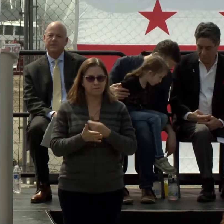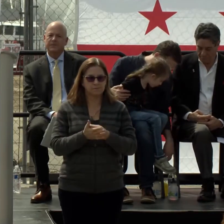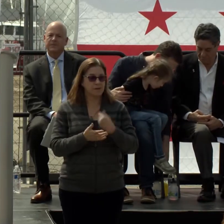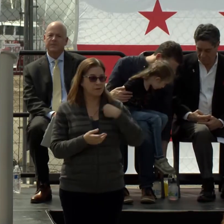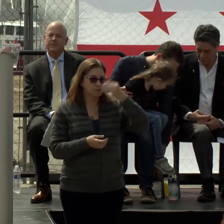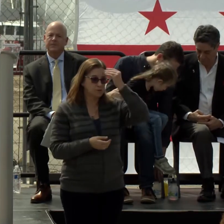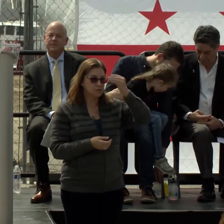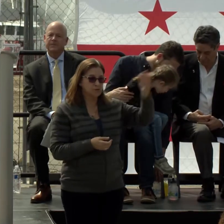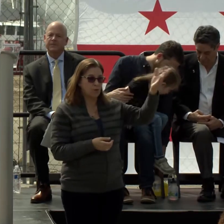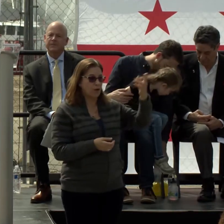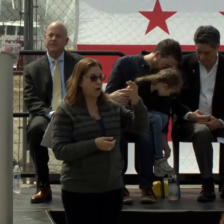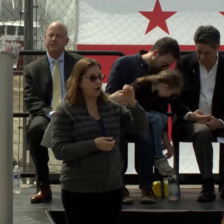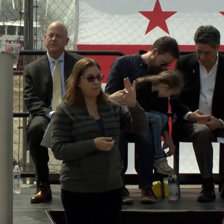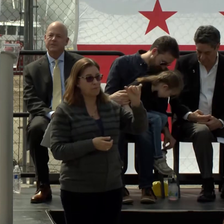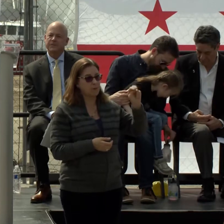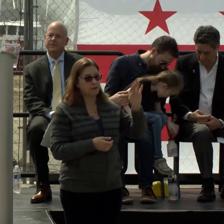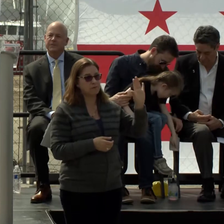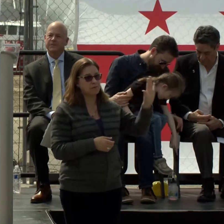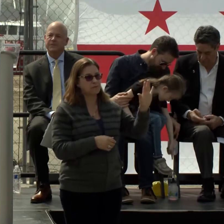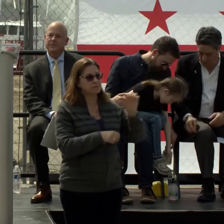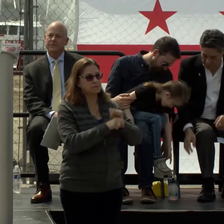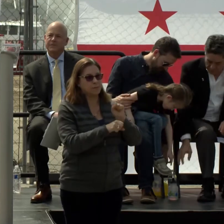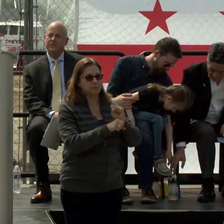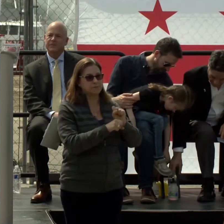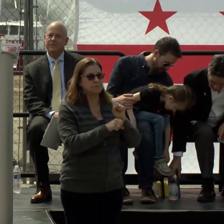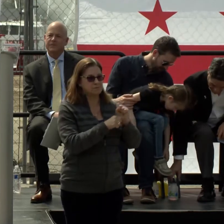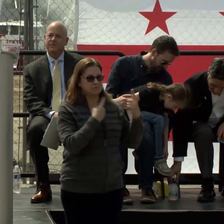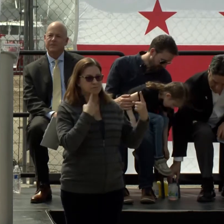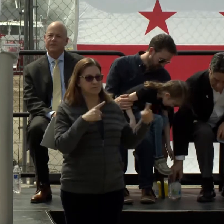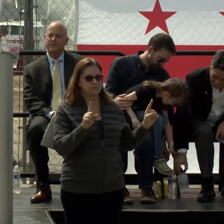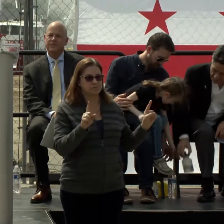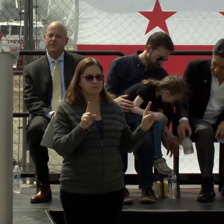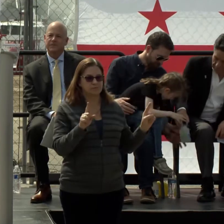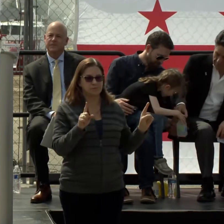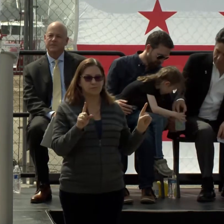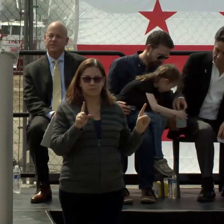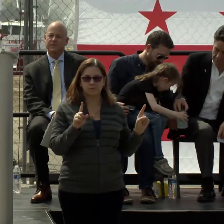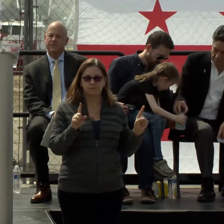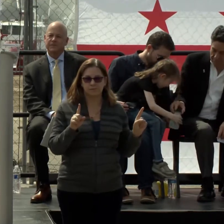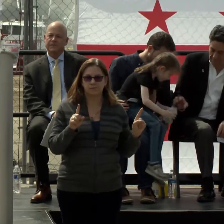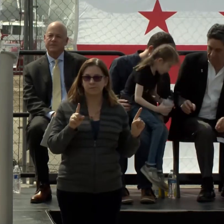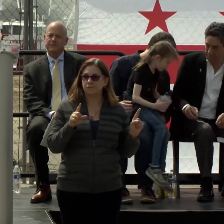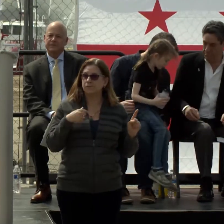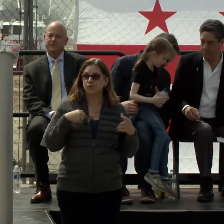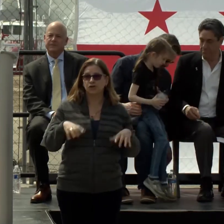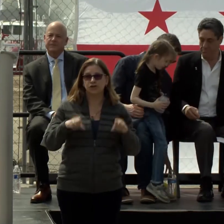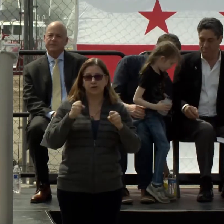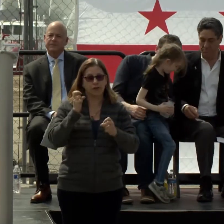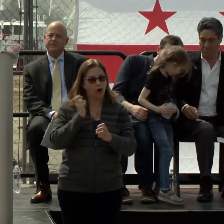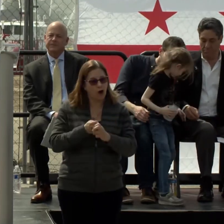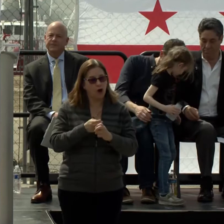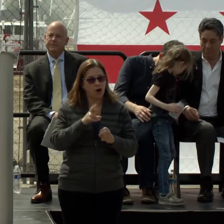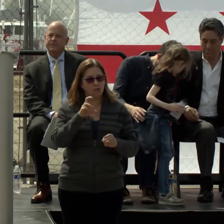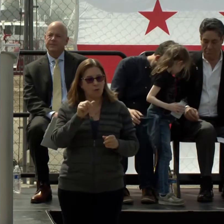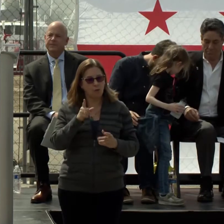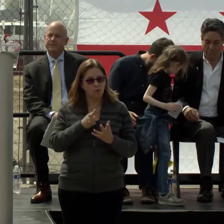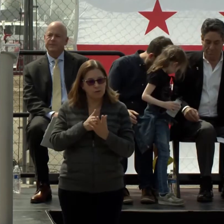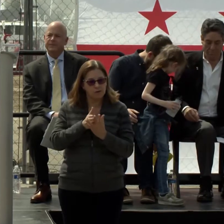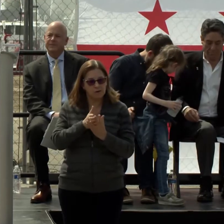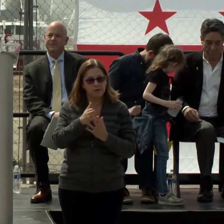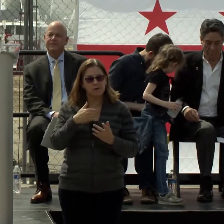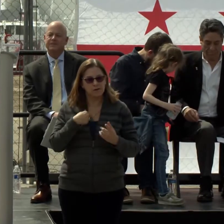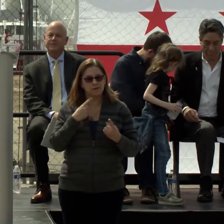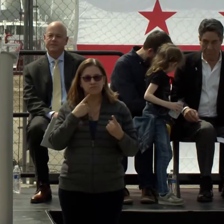associates, that you have taken the really hard part and you have made it